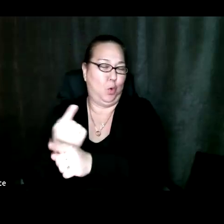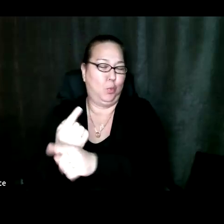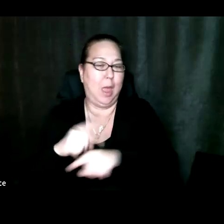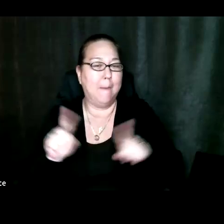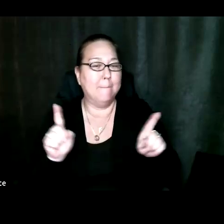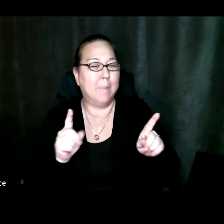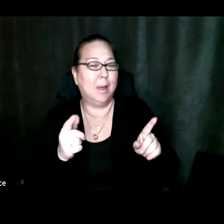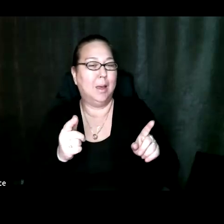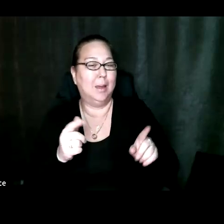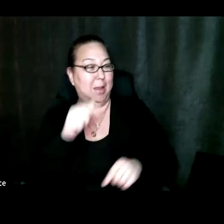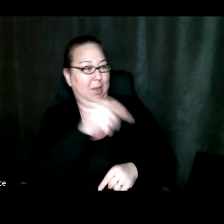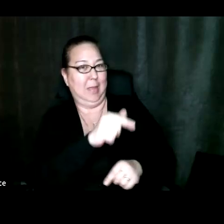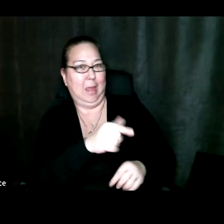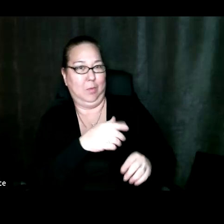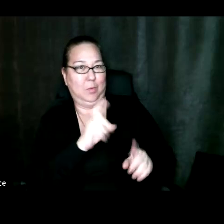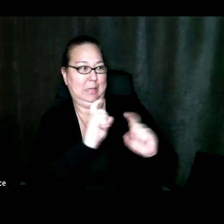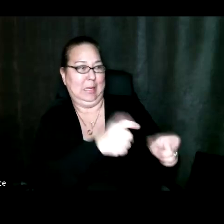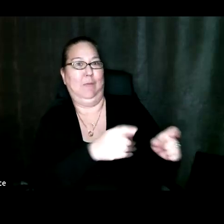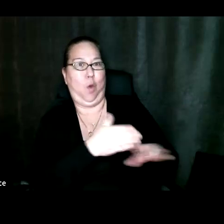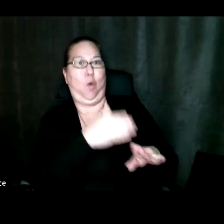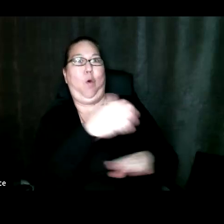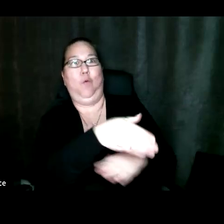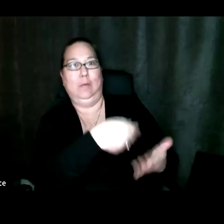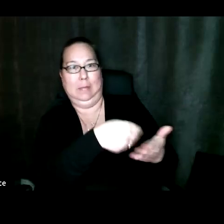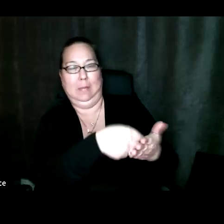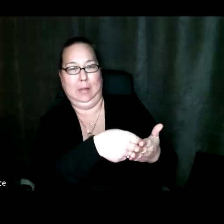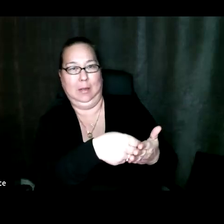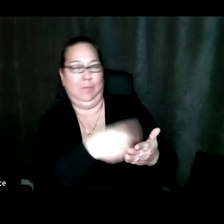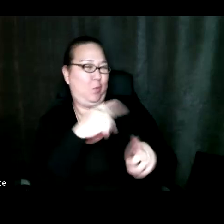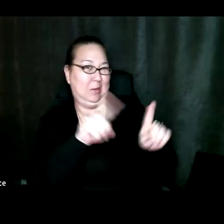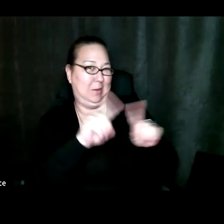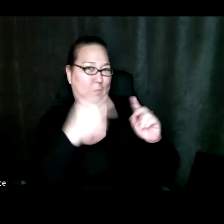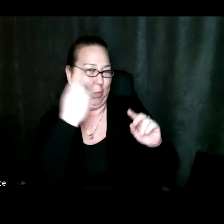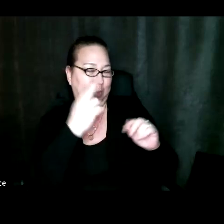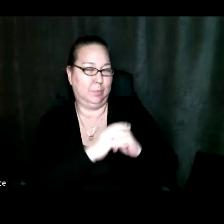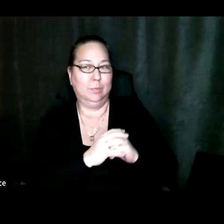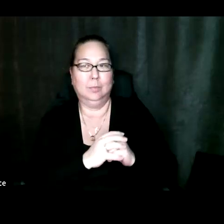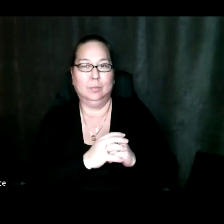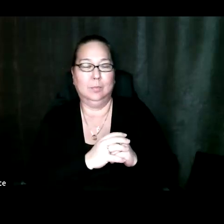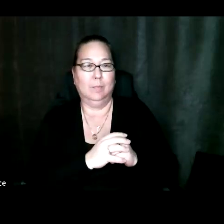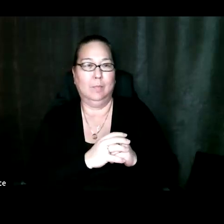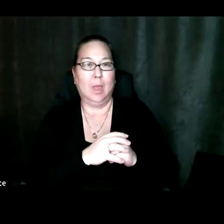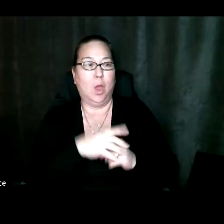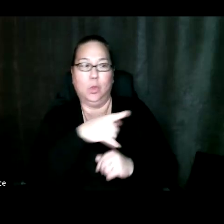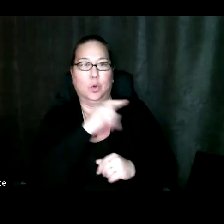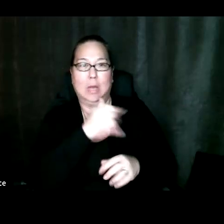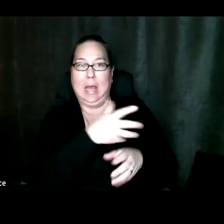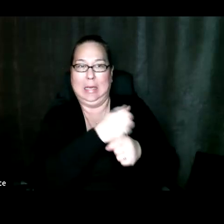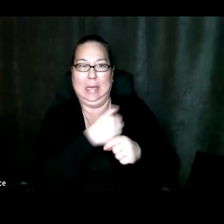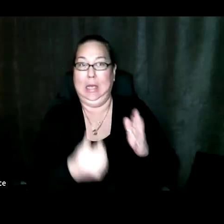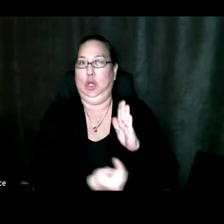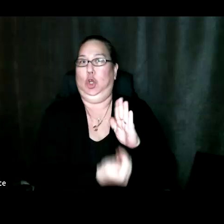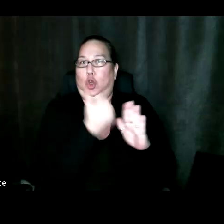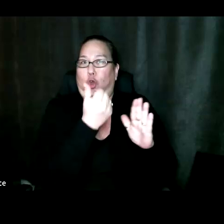believe slightly overfunded for a variety of reasons, are not getting as much new money, but they're also